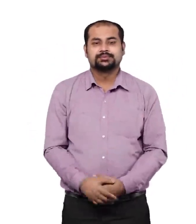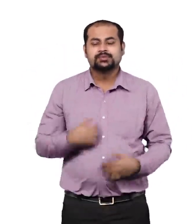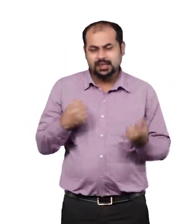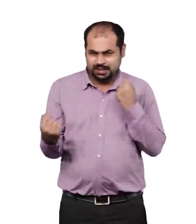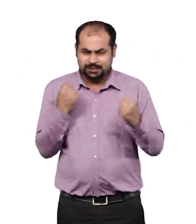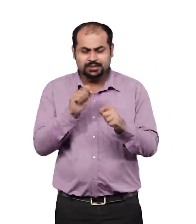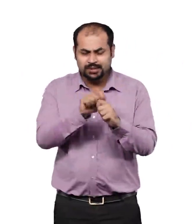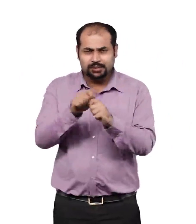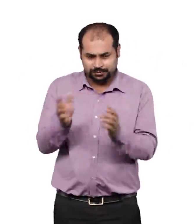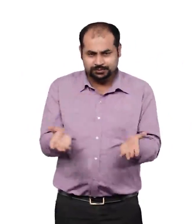Activity.